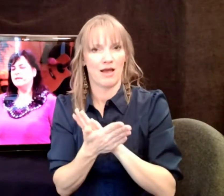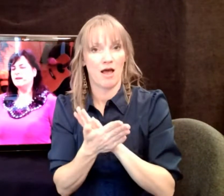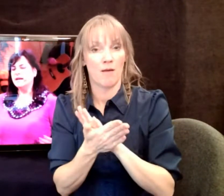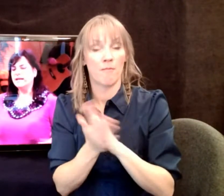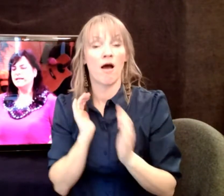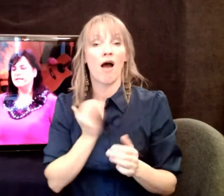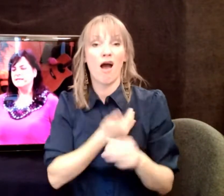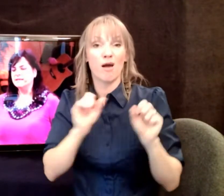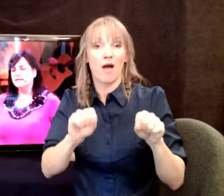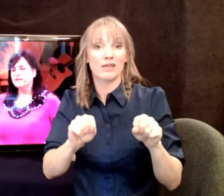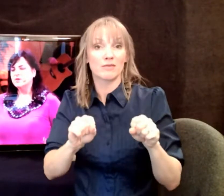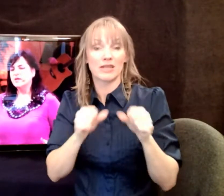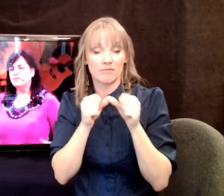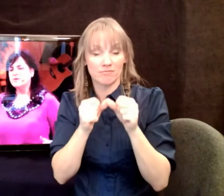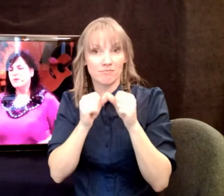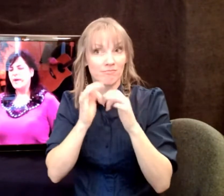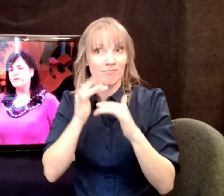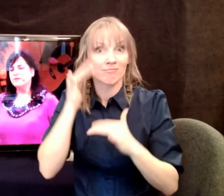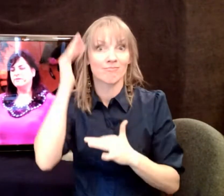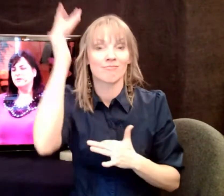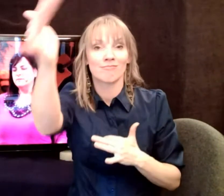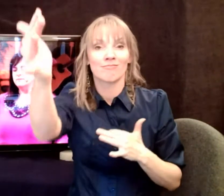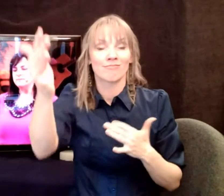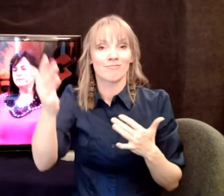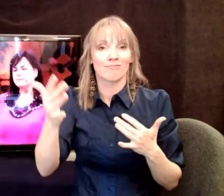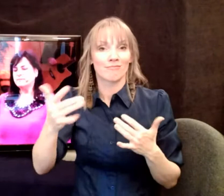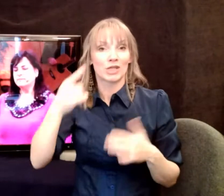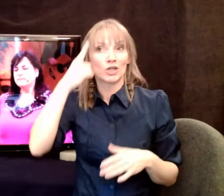are endless. The dreams are bountiful.